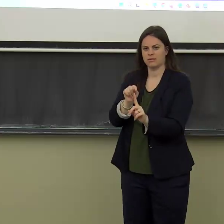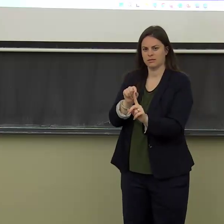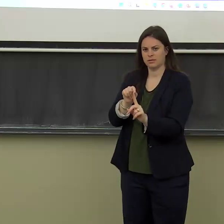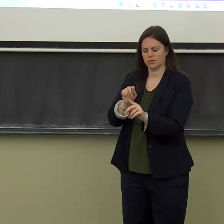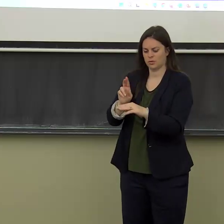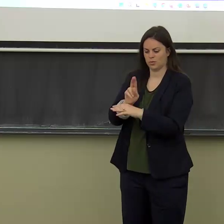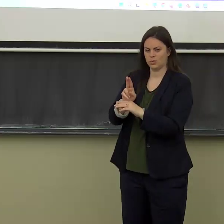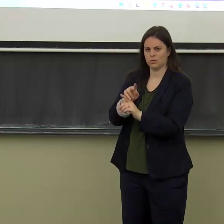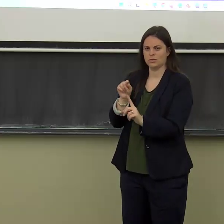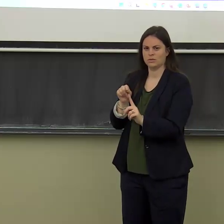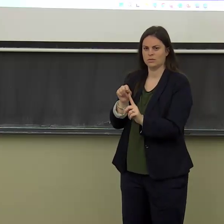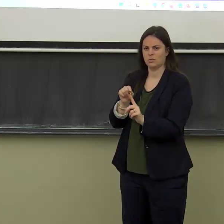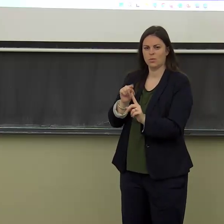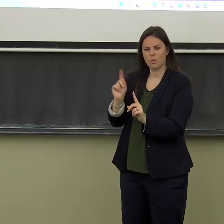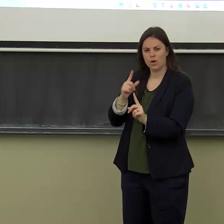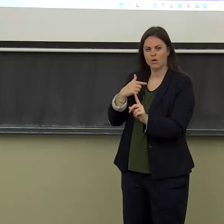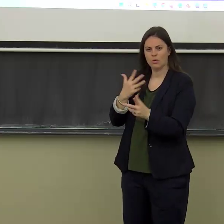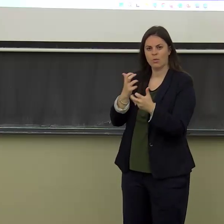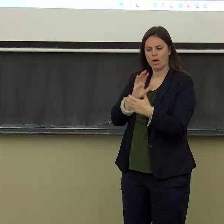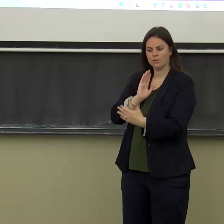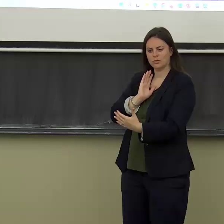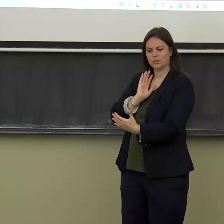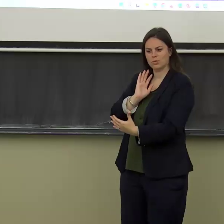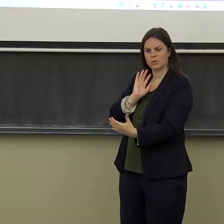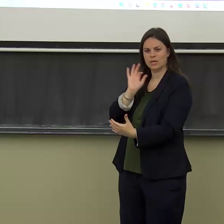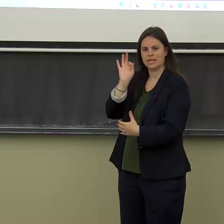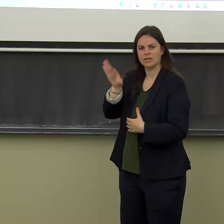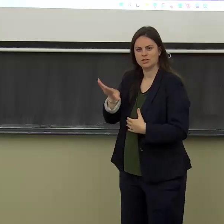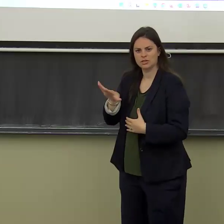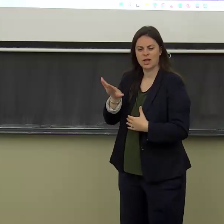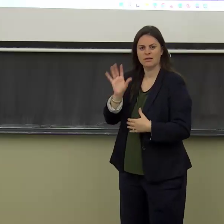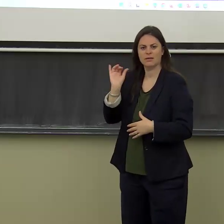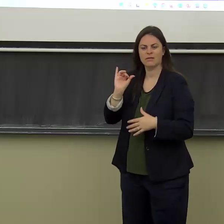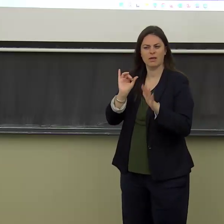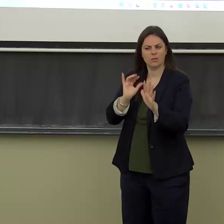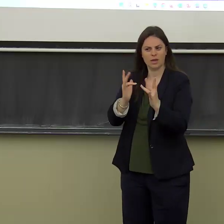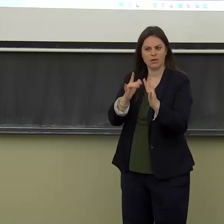places where we want to interject? Like, it's like, wait, you're using data to make which decisions?